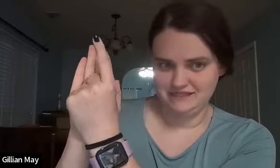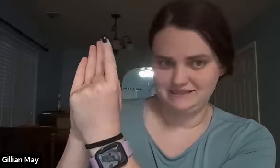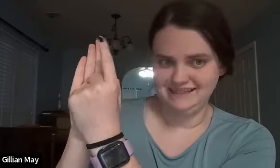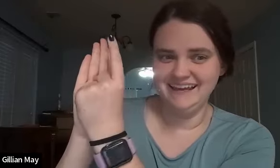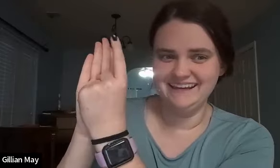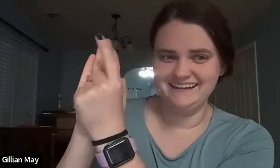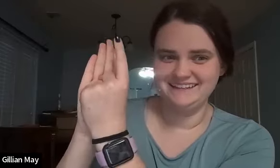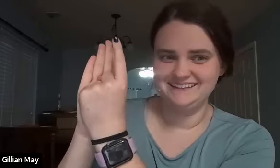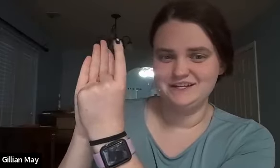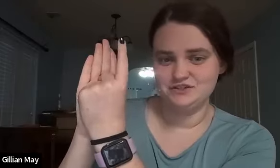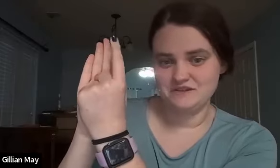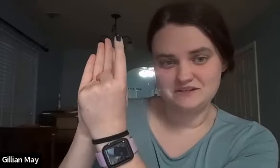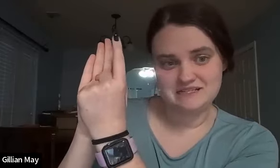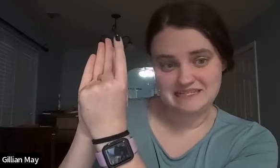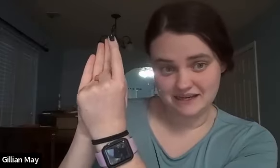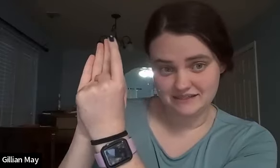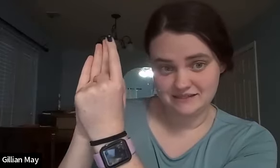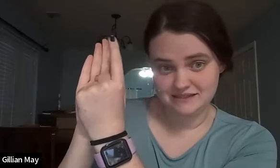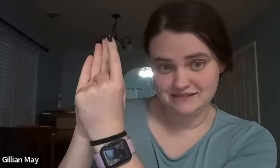reason. So this is our seconds.